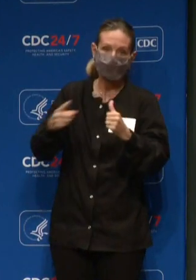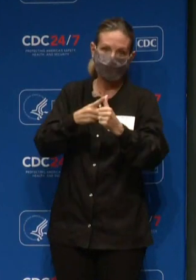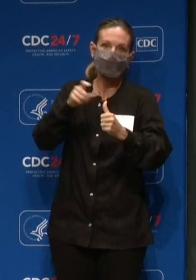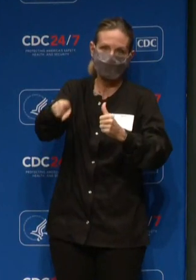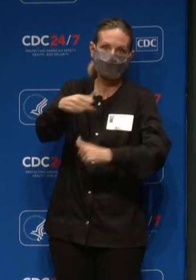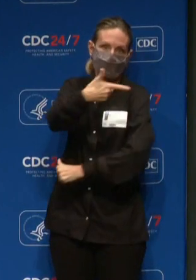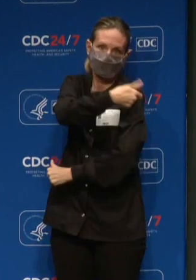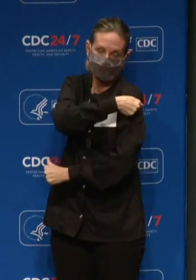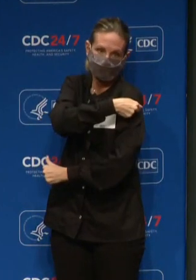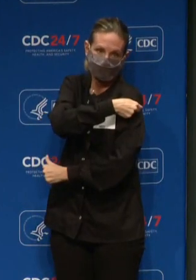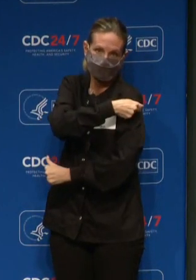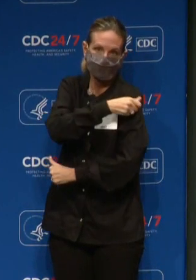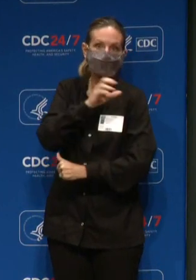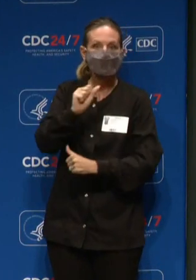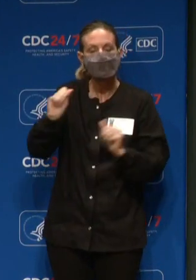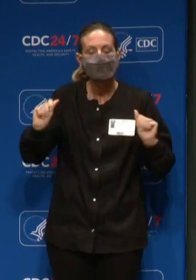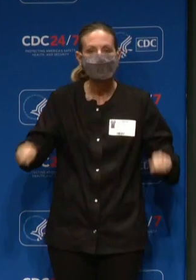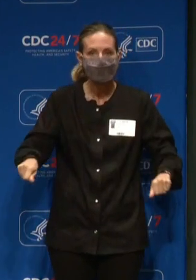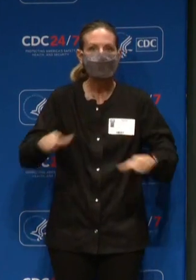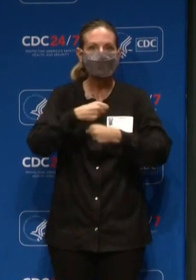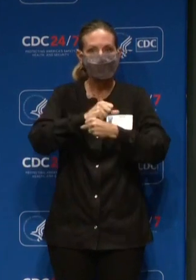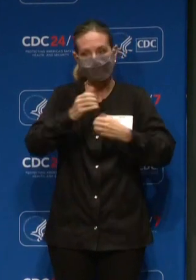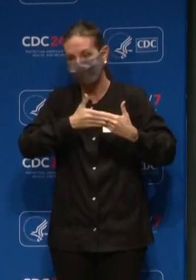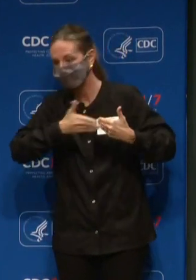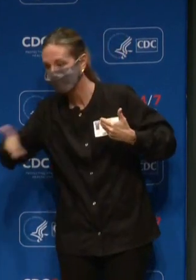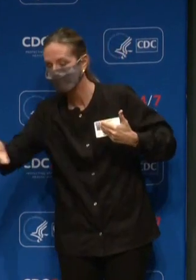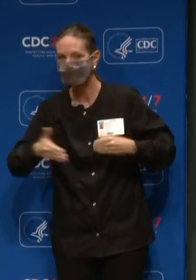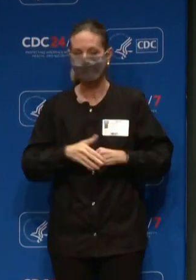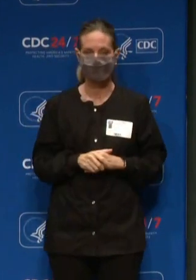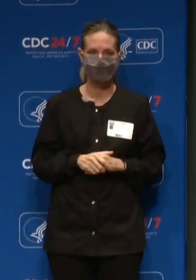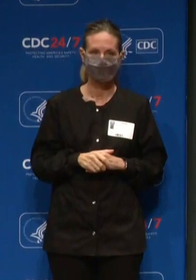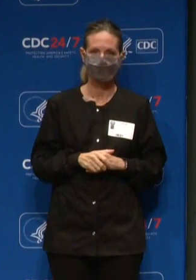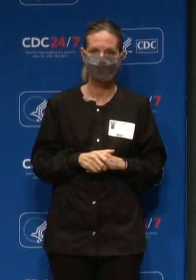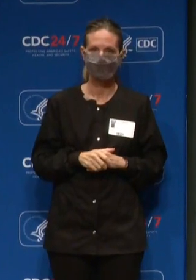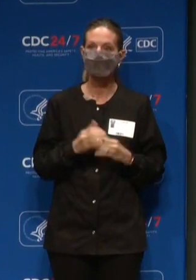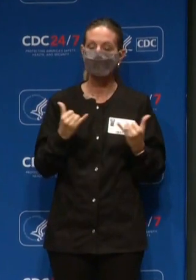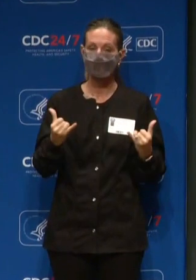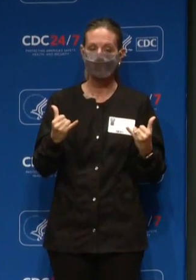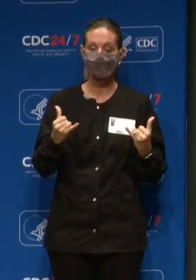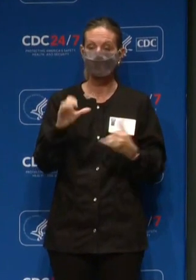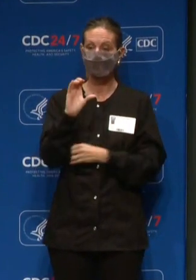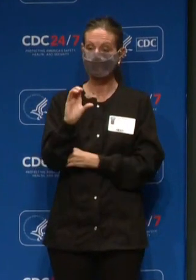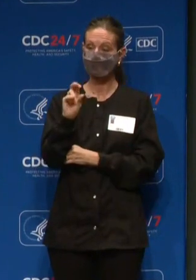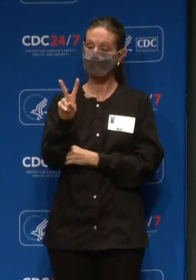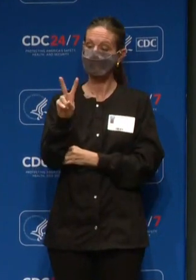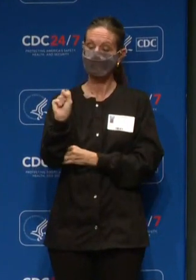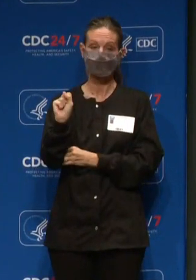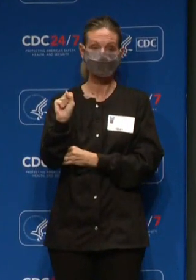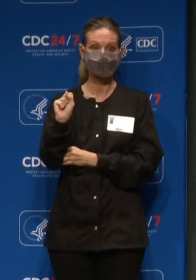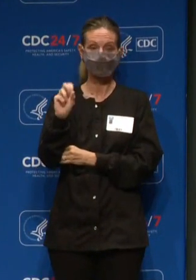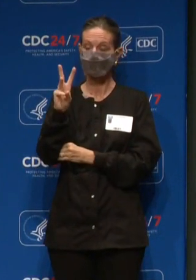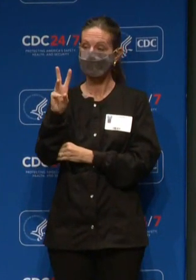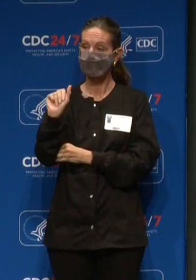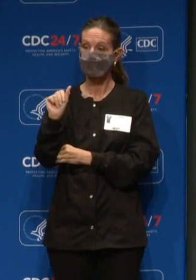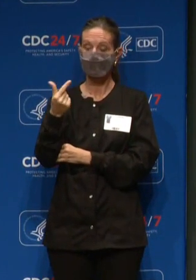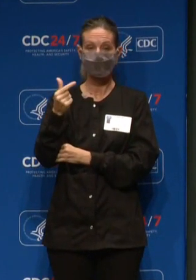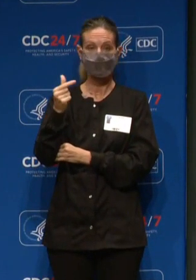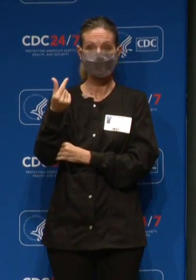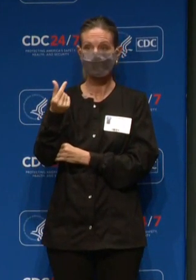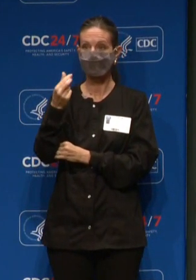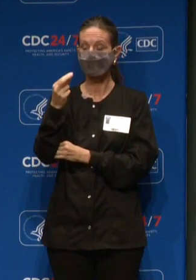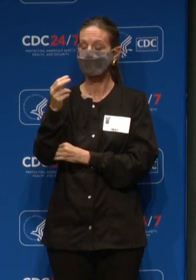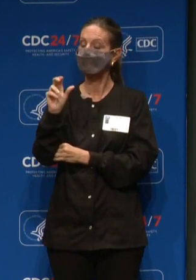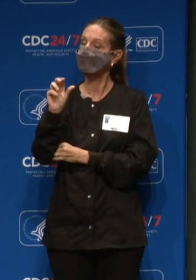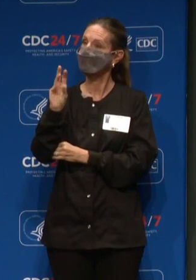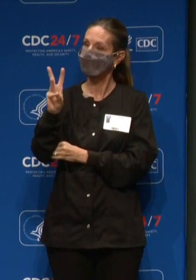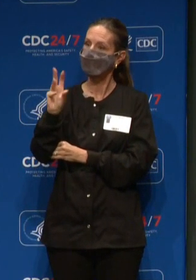Long-term care facilities will have the option of partnering with CVS and Walgreens, whose combined national footprint will allow